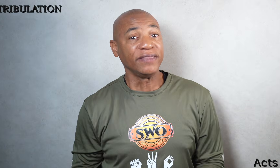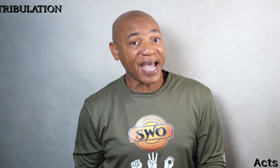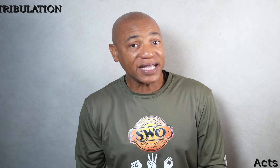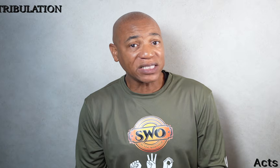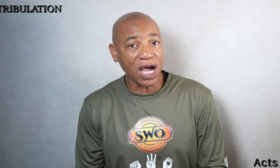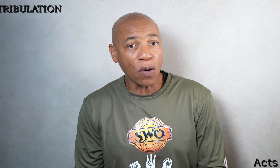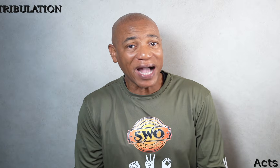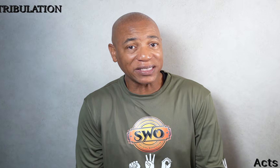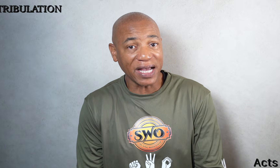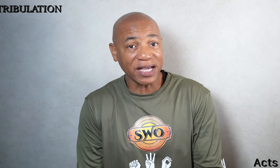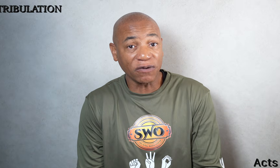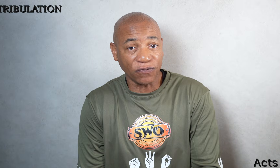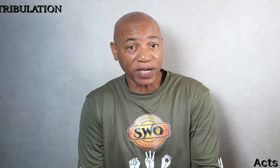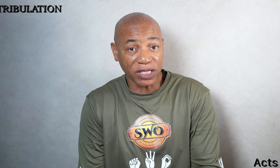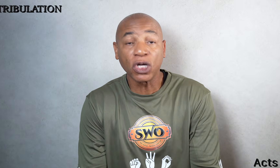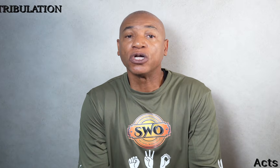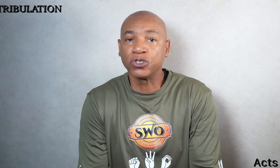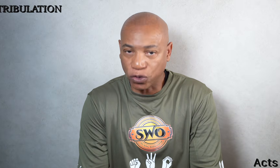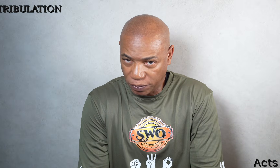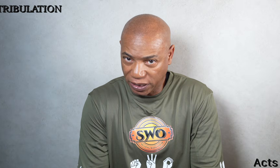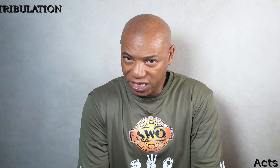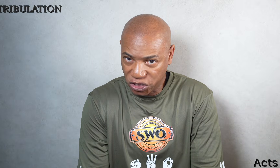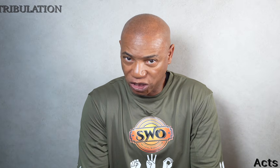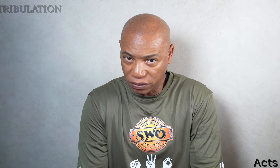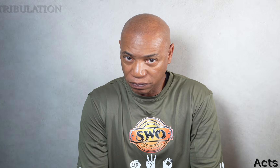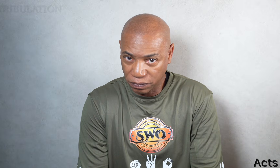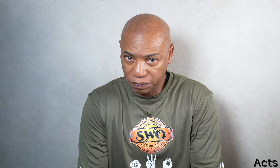That is how I sign the phrase tribulation.